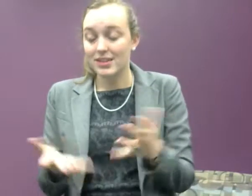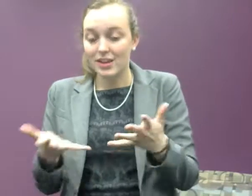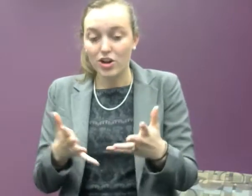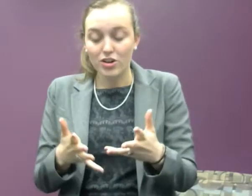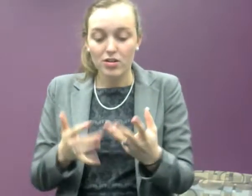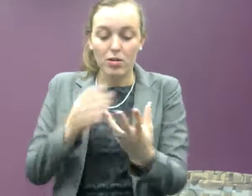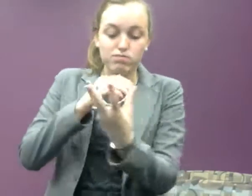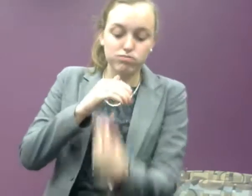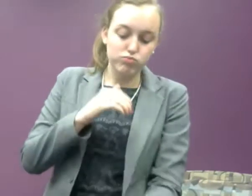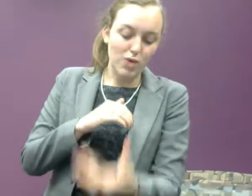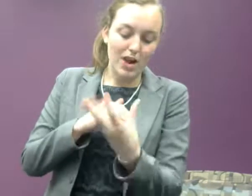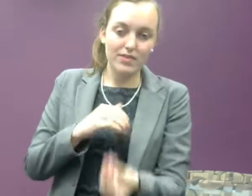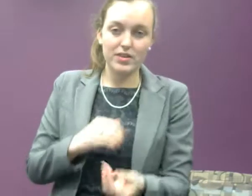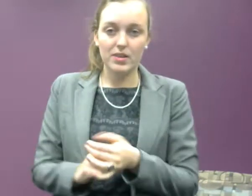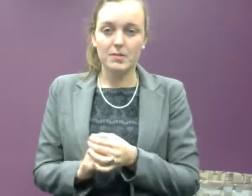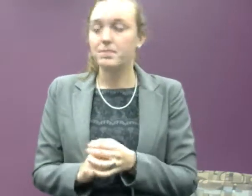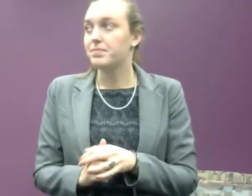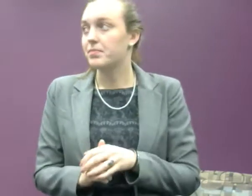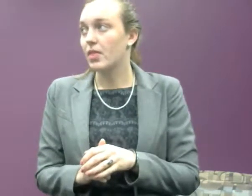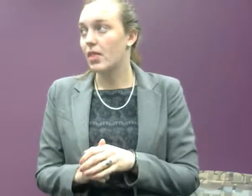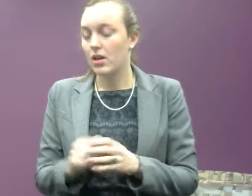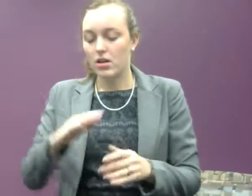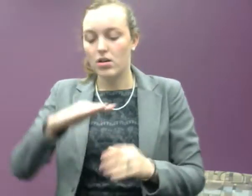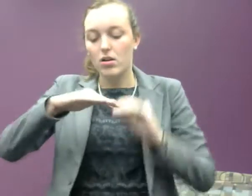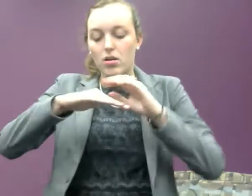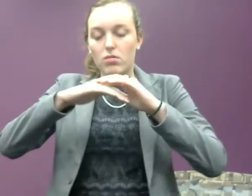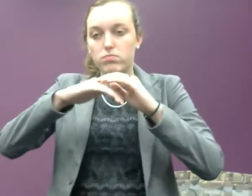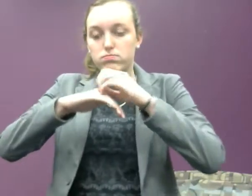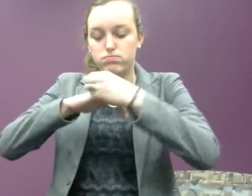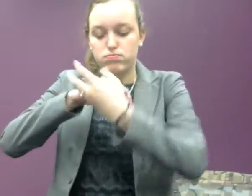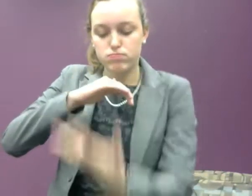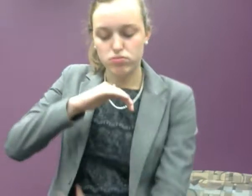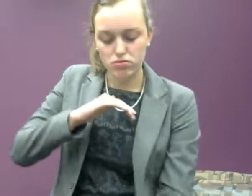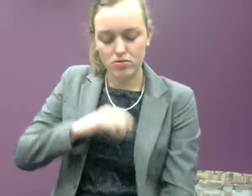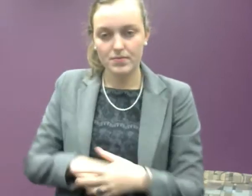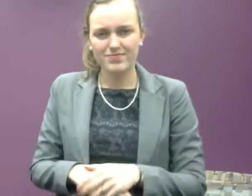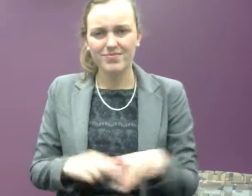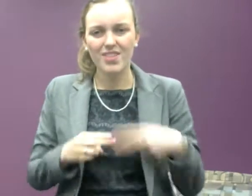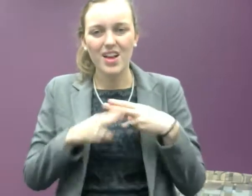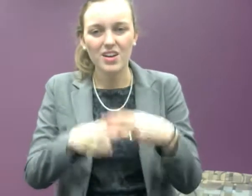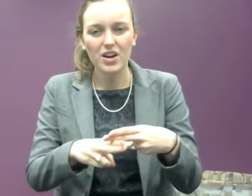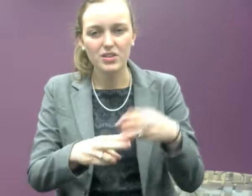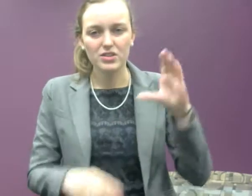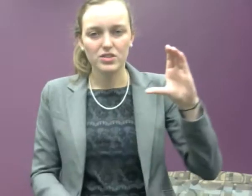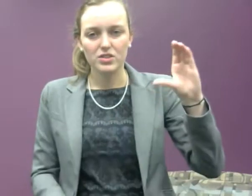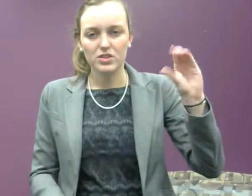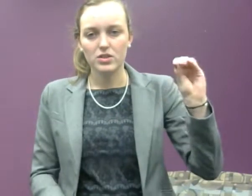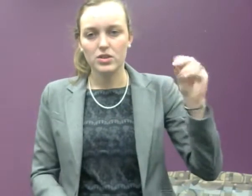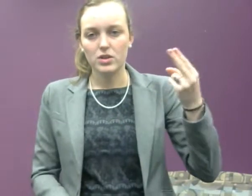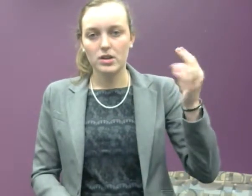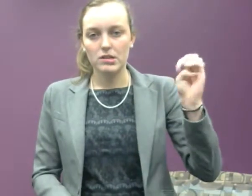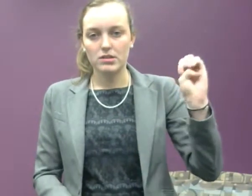this attractive force. This is called cohesion. Cohesion is the attraction between like molecules.